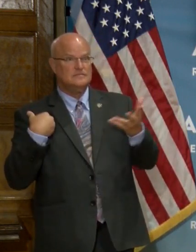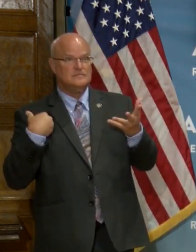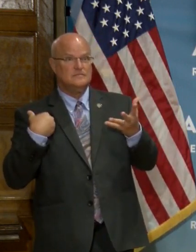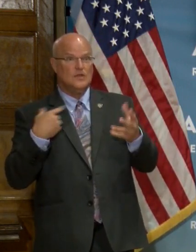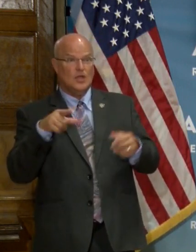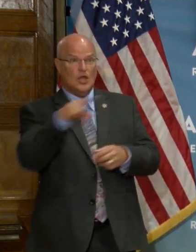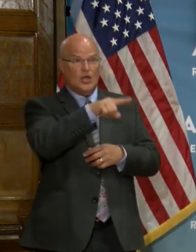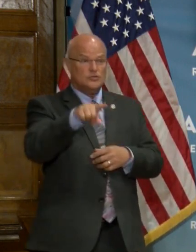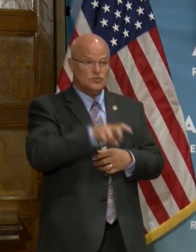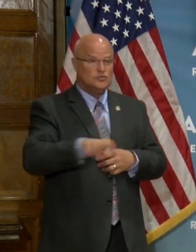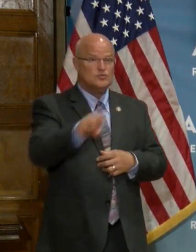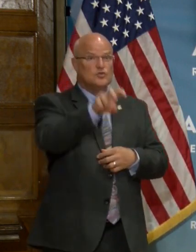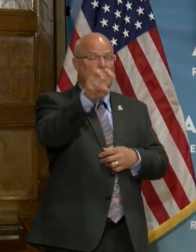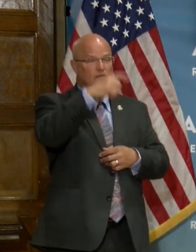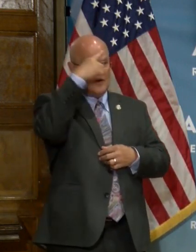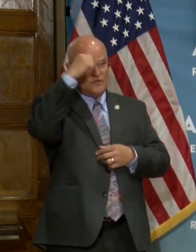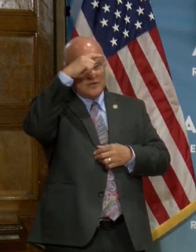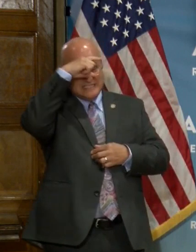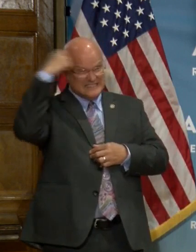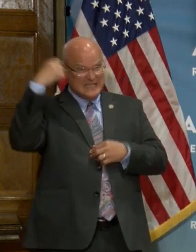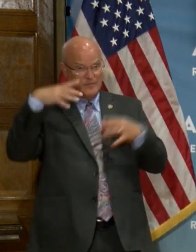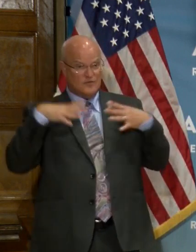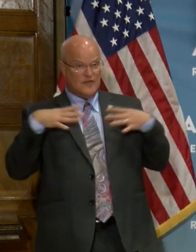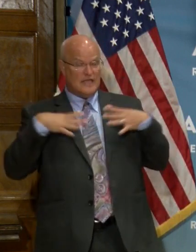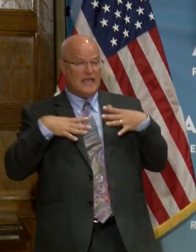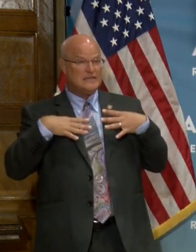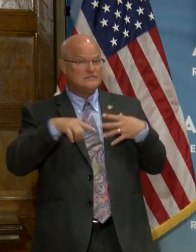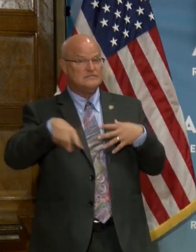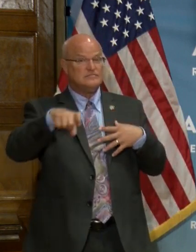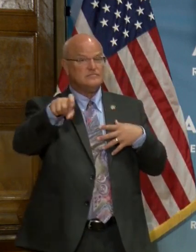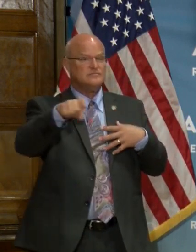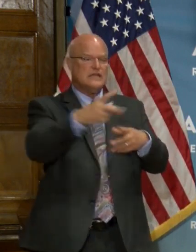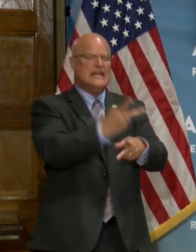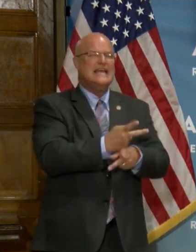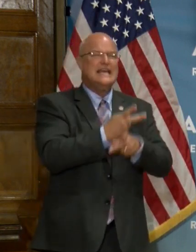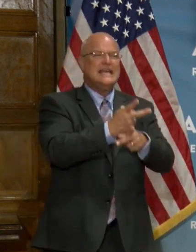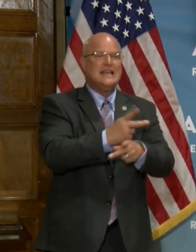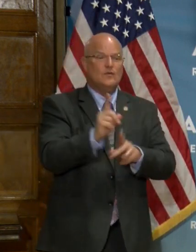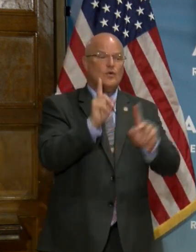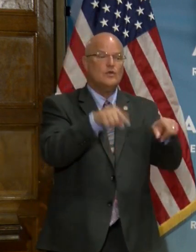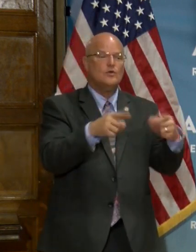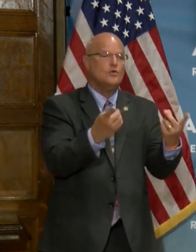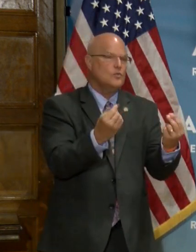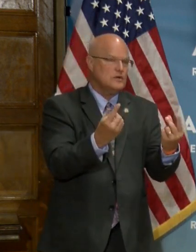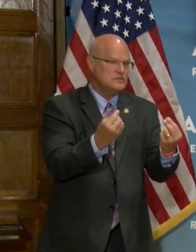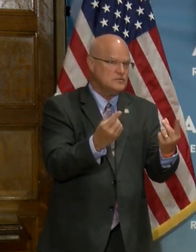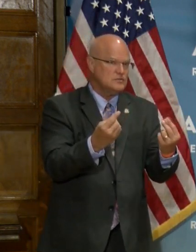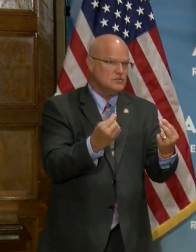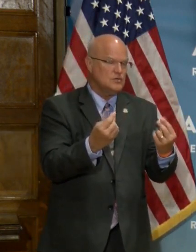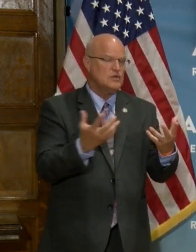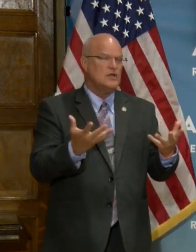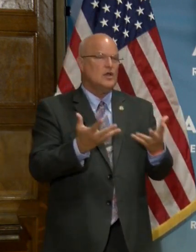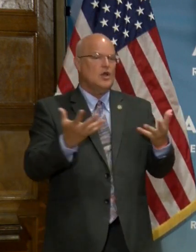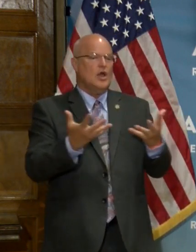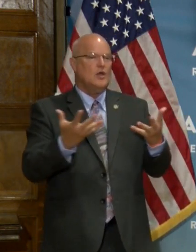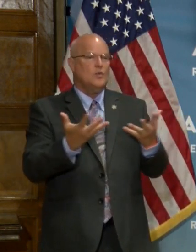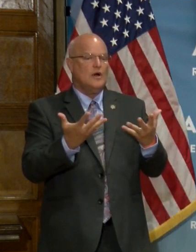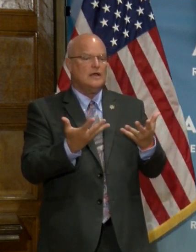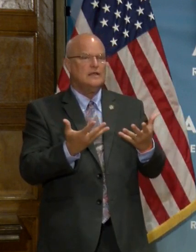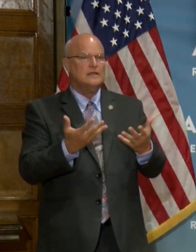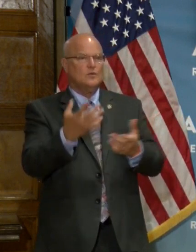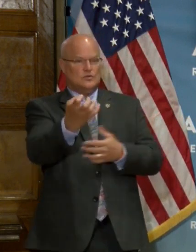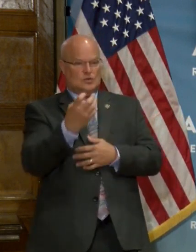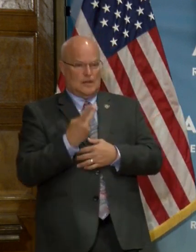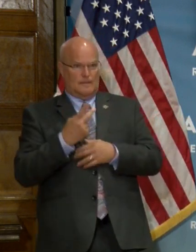you travel for summer vacation somewhere, you got to be careful where you're going, what you're doing, and what steps you take when you